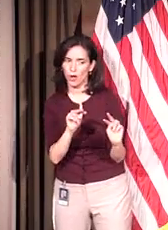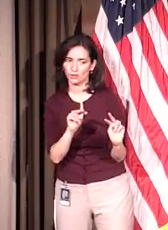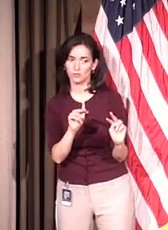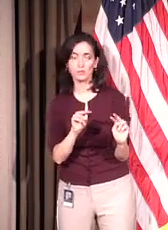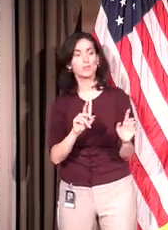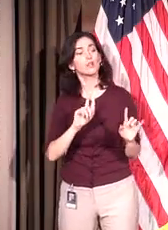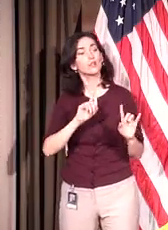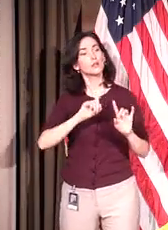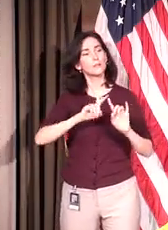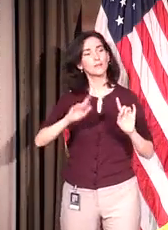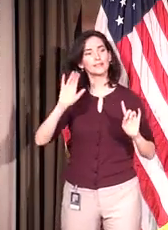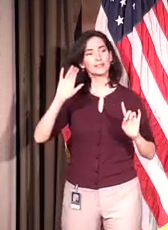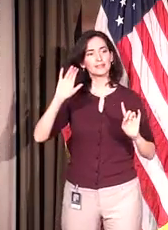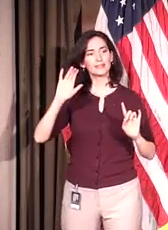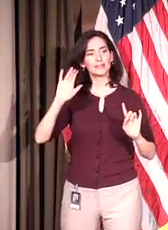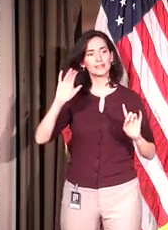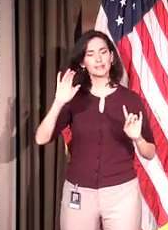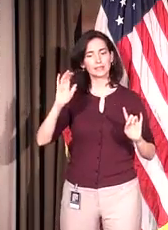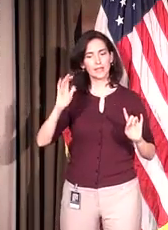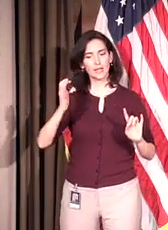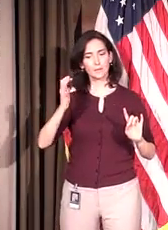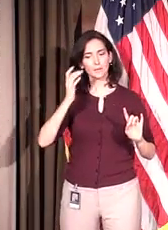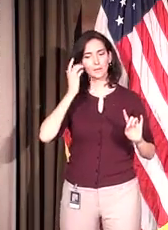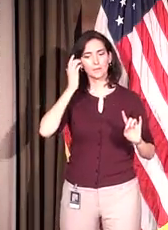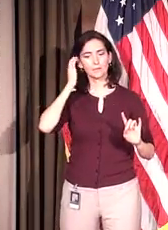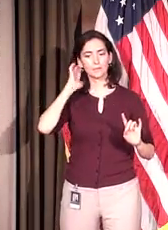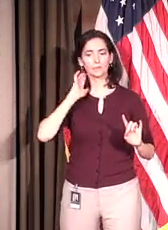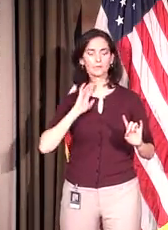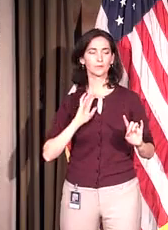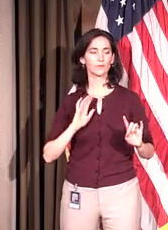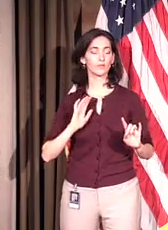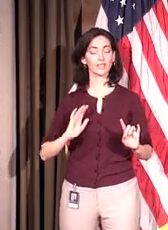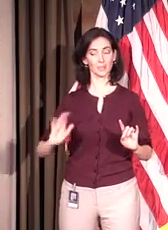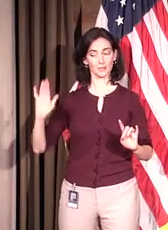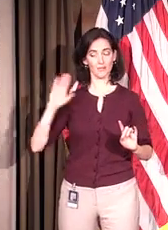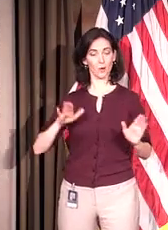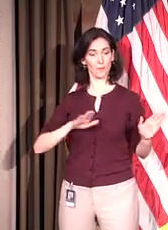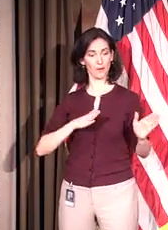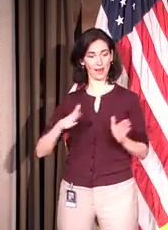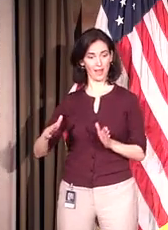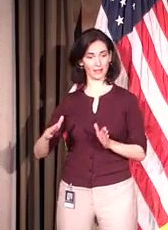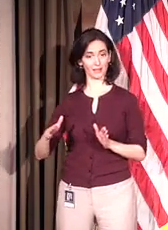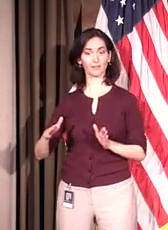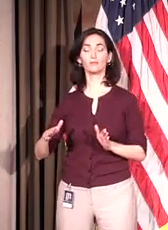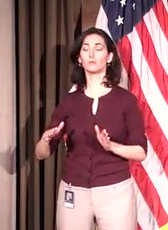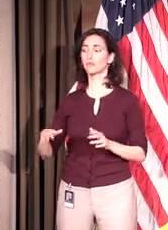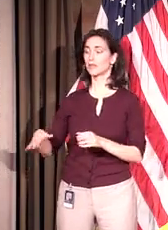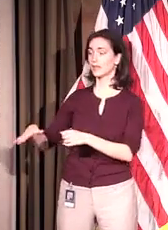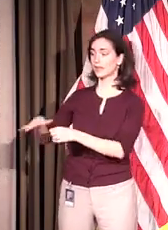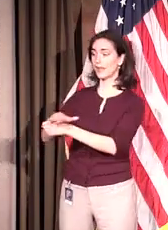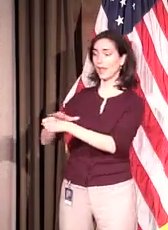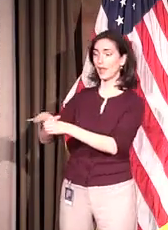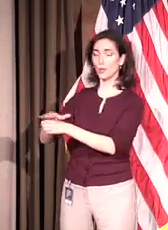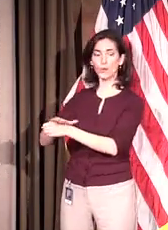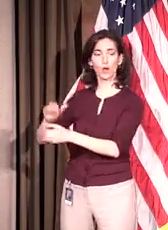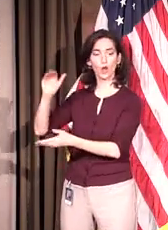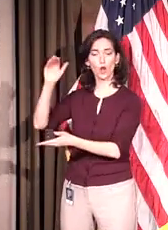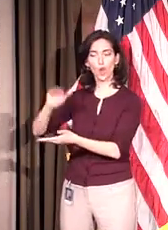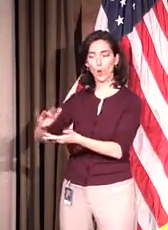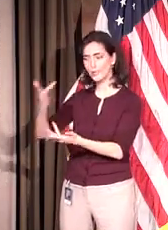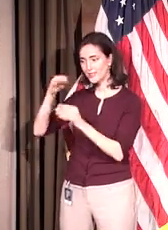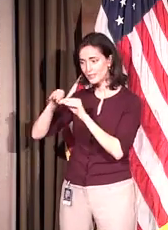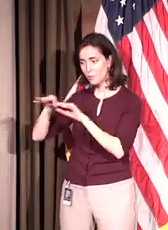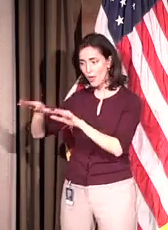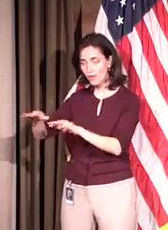appears, for example, that the plan that we had to open bars in parishes with low levels of community